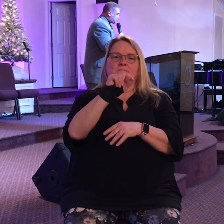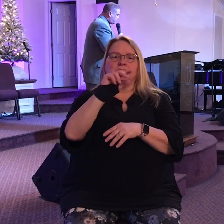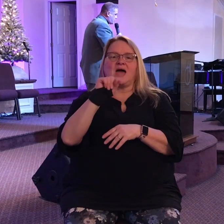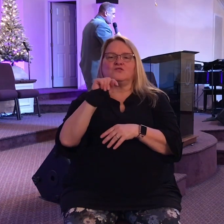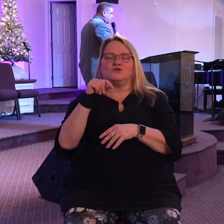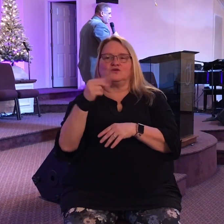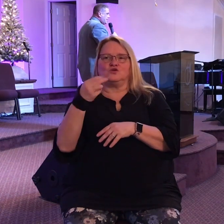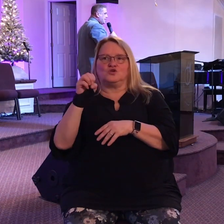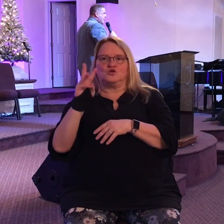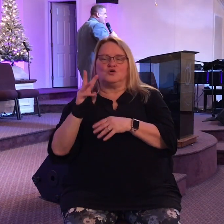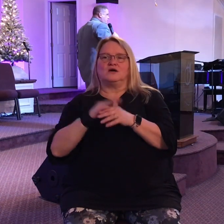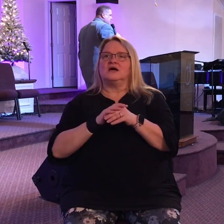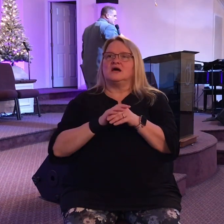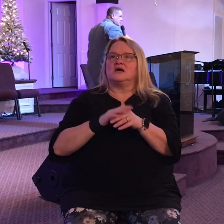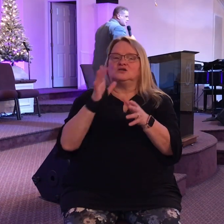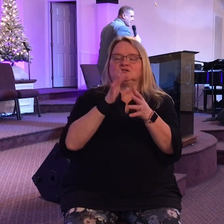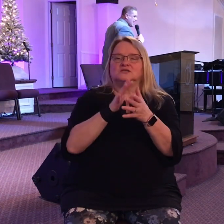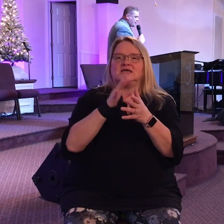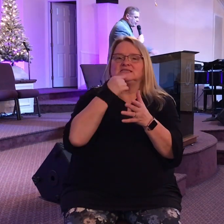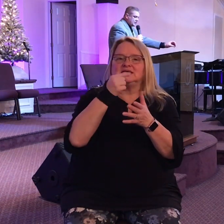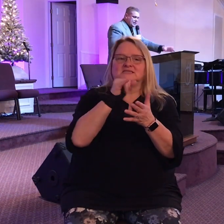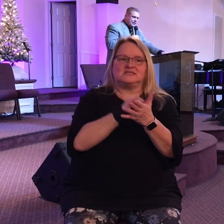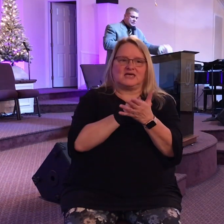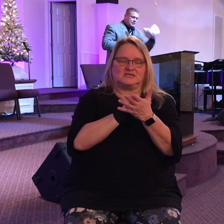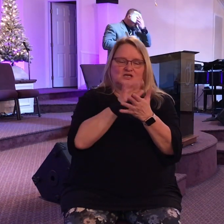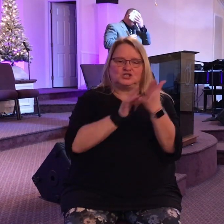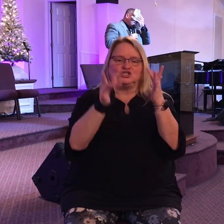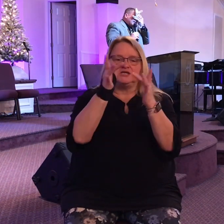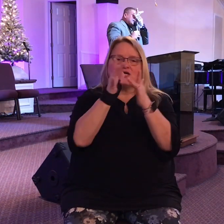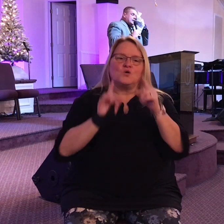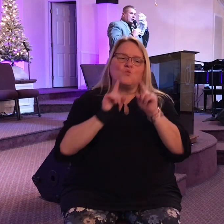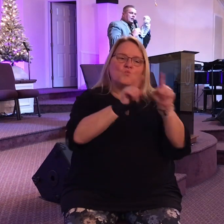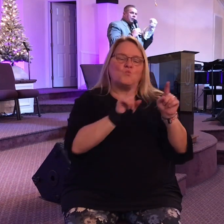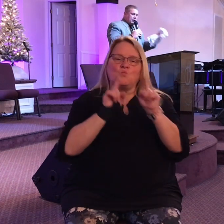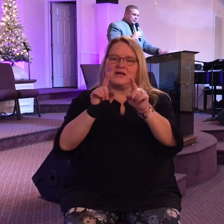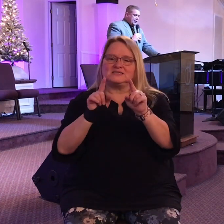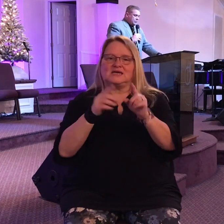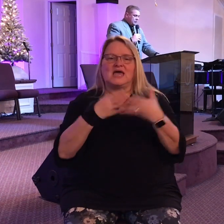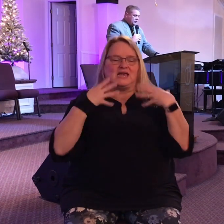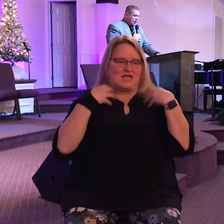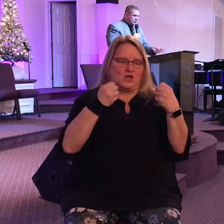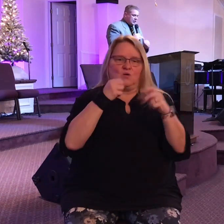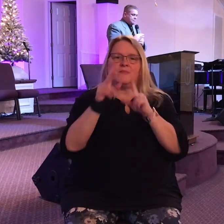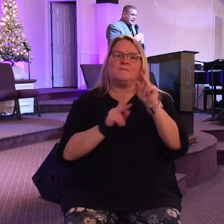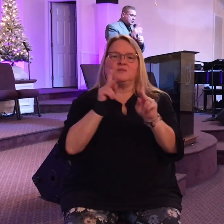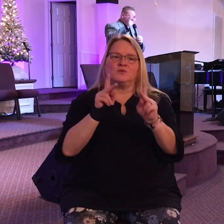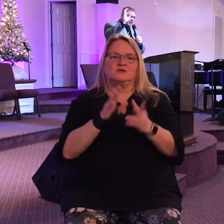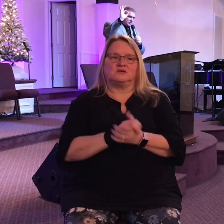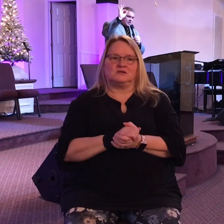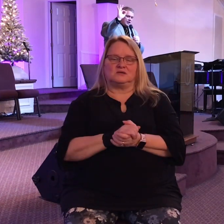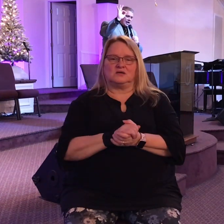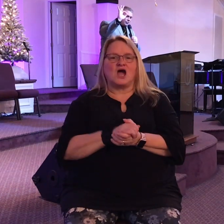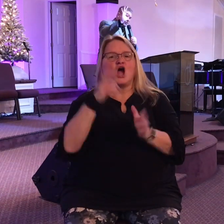preaching the gospel of the kingdom, and healing every sickness and every disease among the people. Notice in this